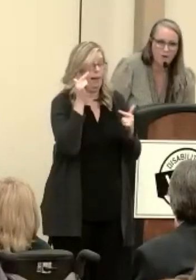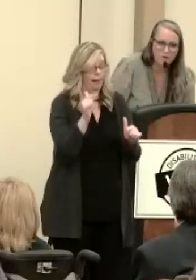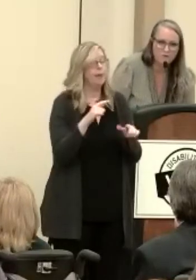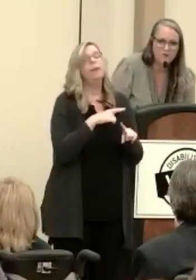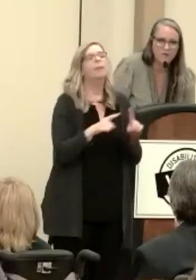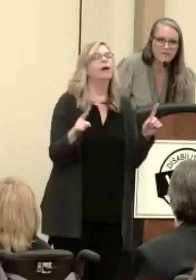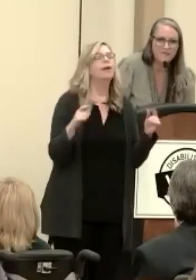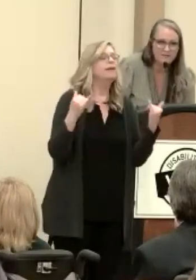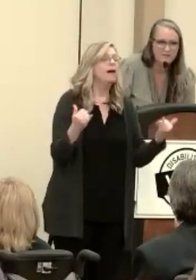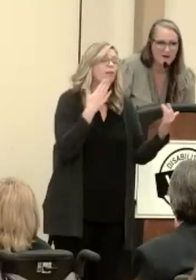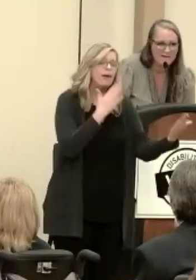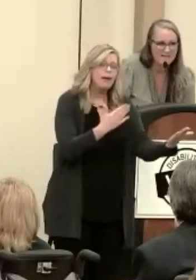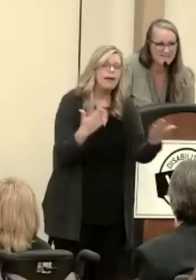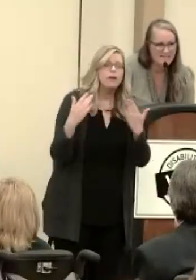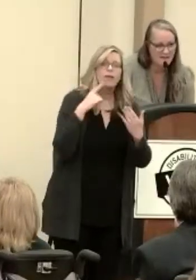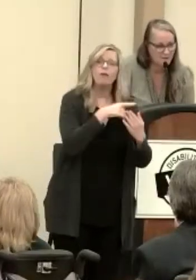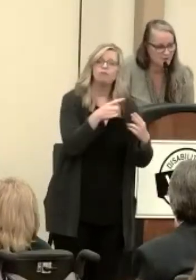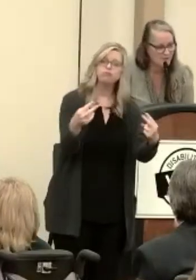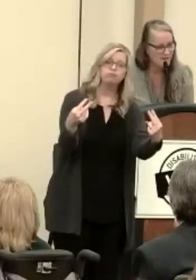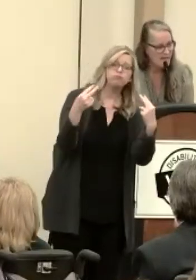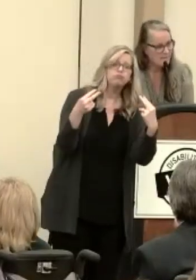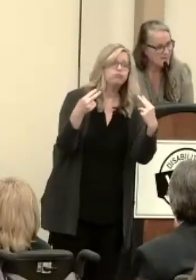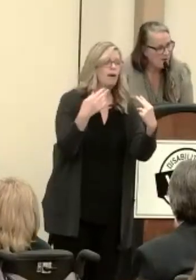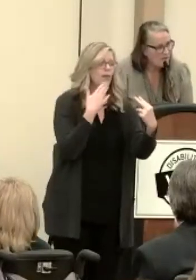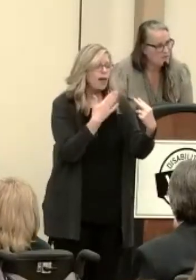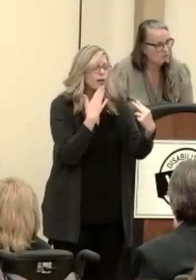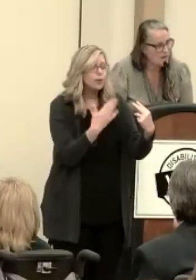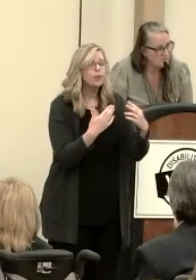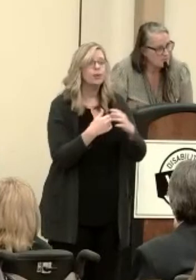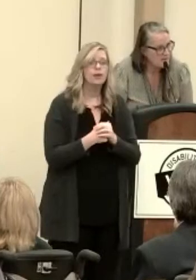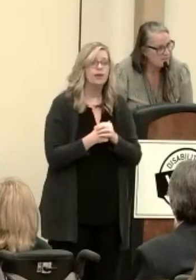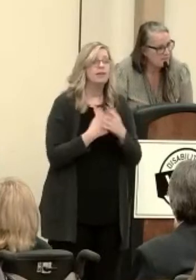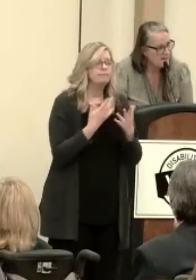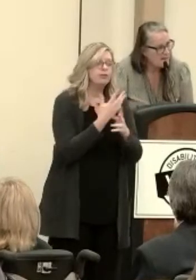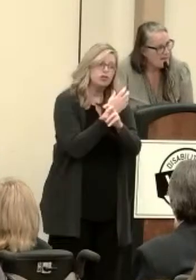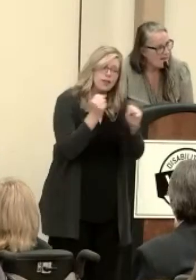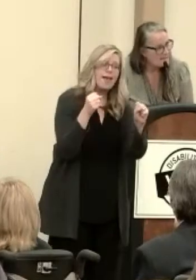a wonderful, attentive audience this afternoon. Be well, travel